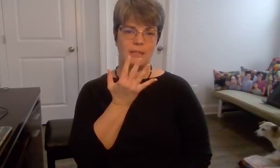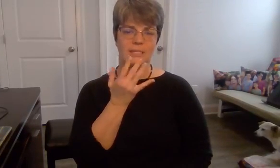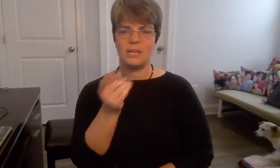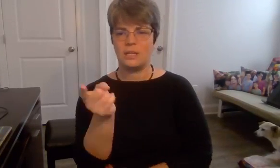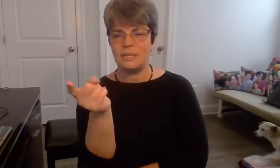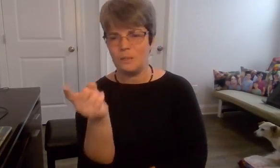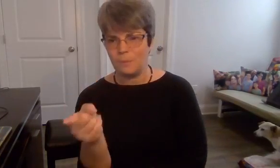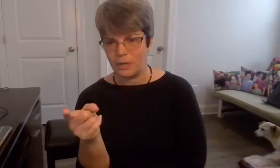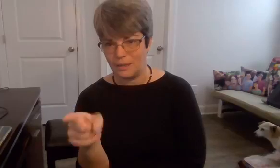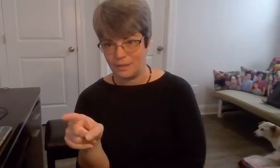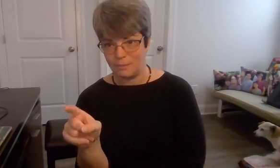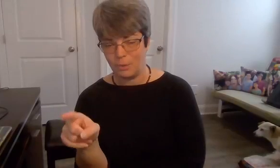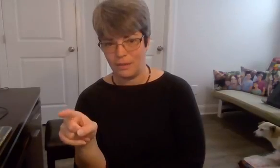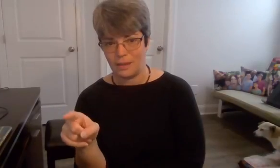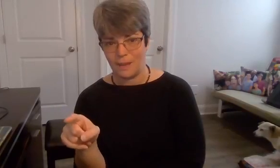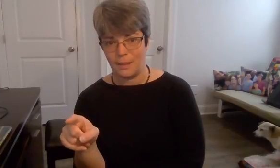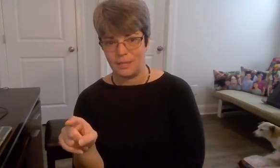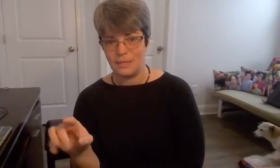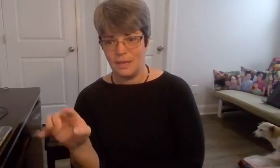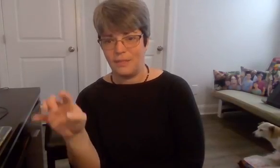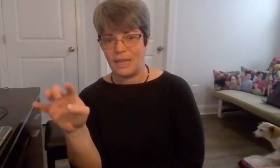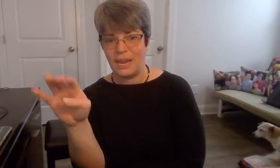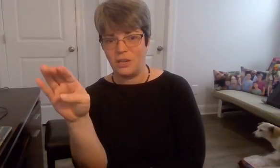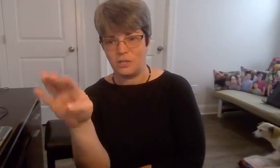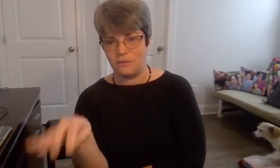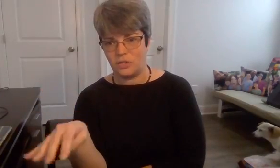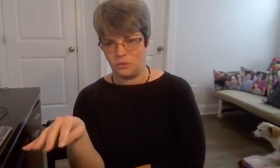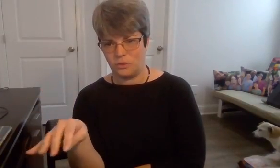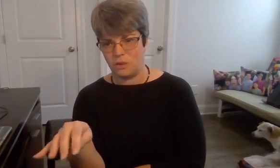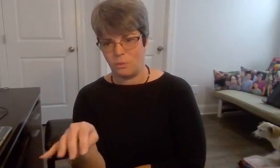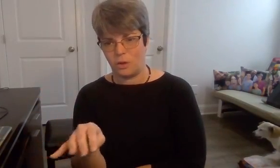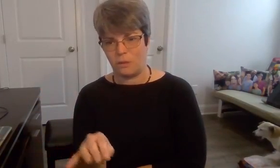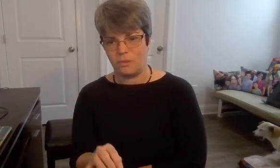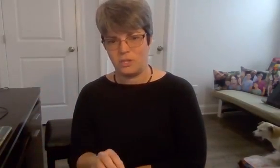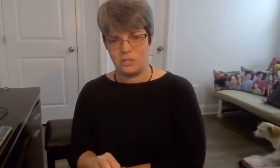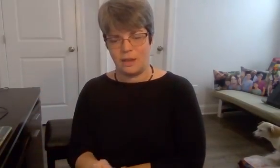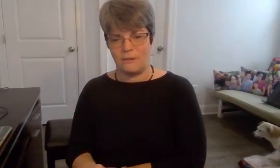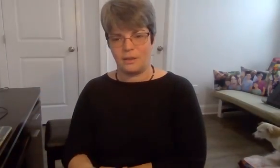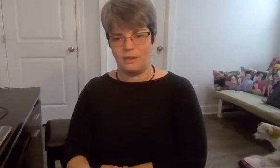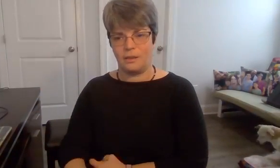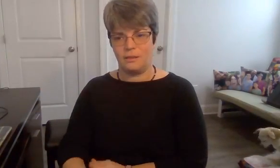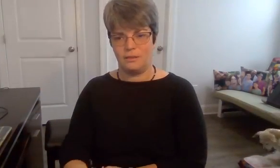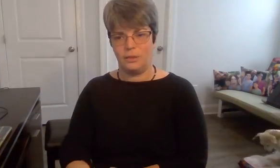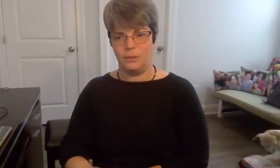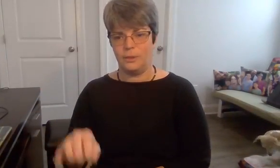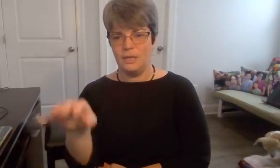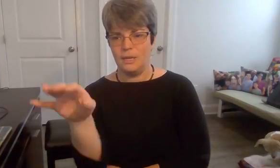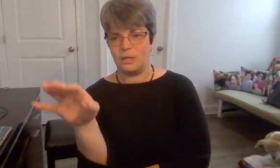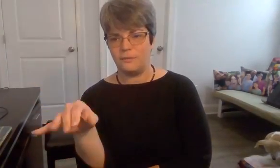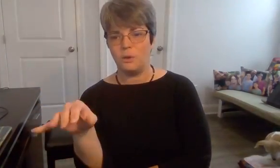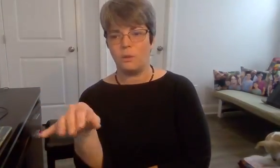this. Actually, can you put in the comments the age of the children that you're working with, just so I have a clue? Because if you're working